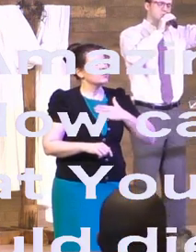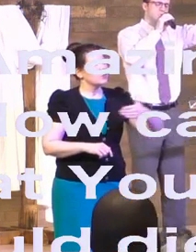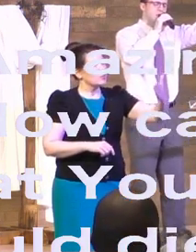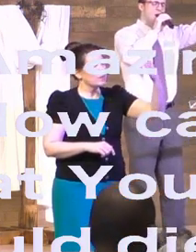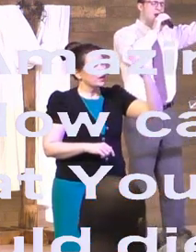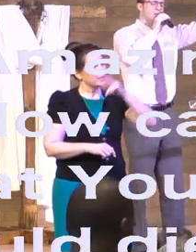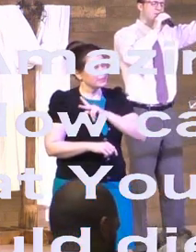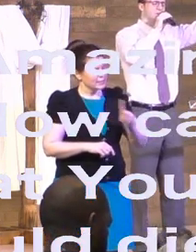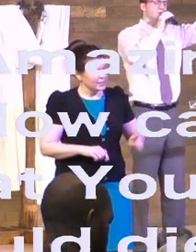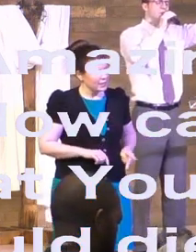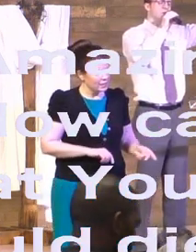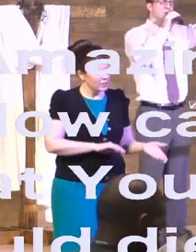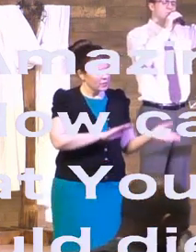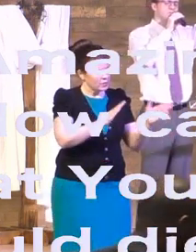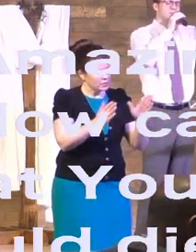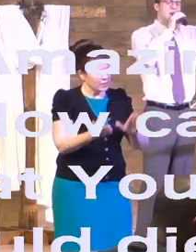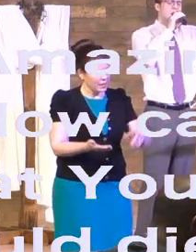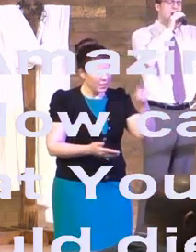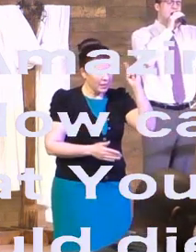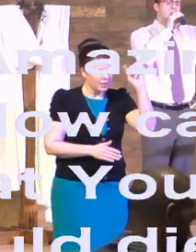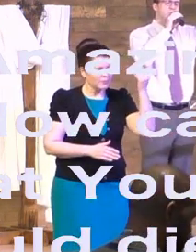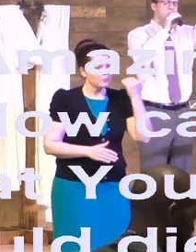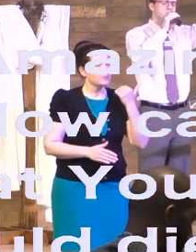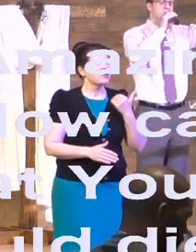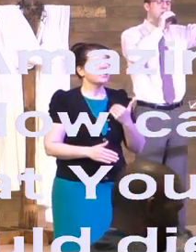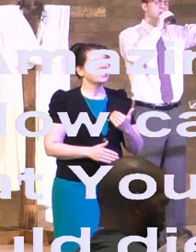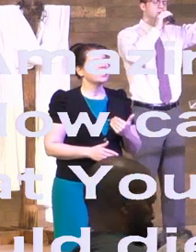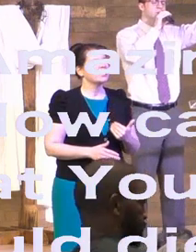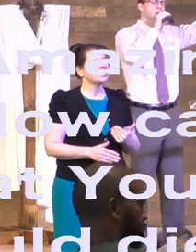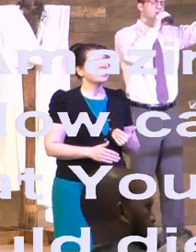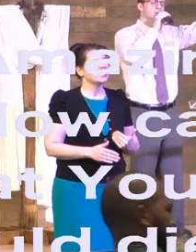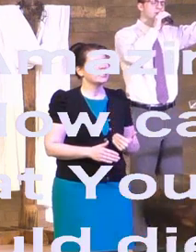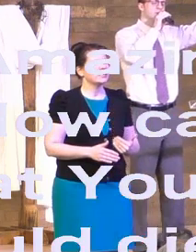that you, my King, would die for me?